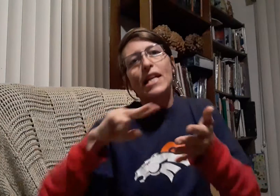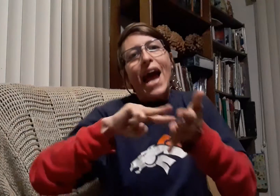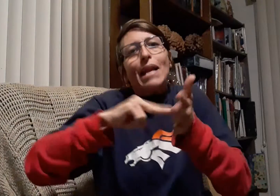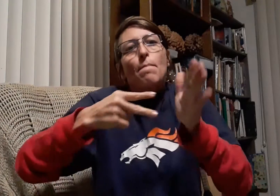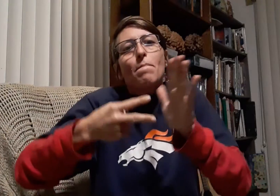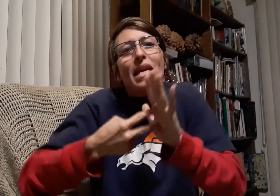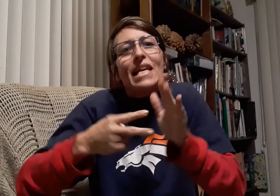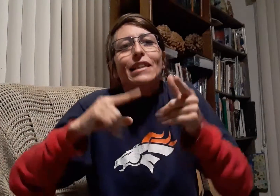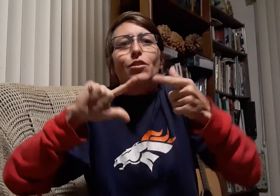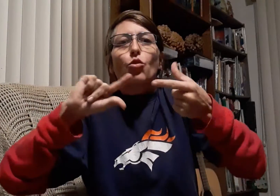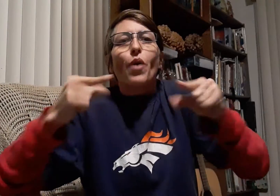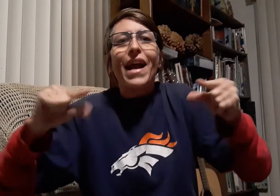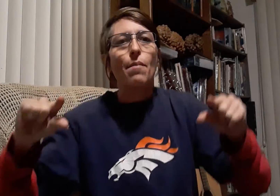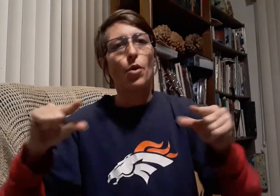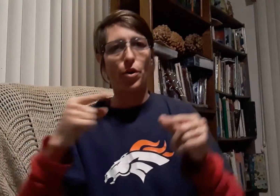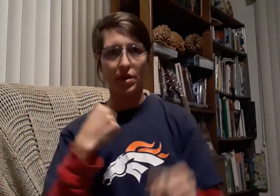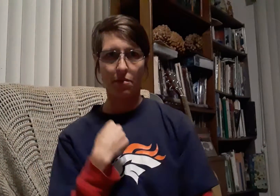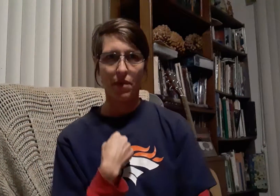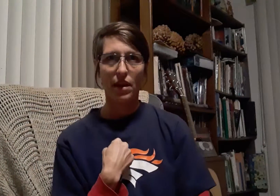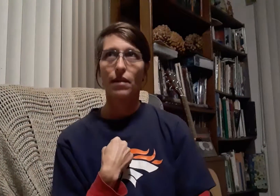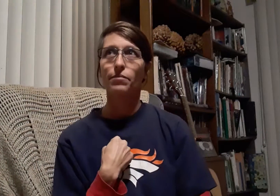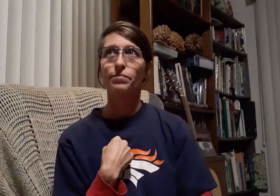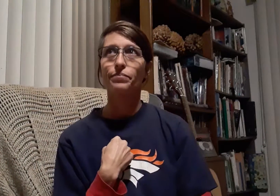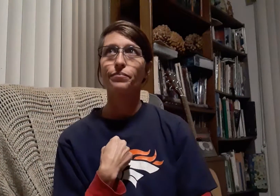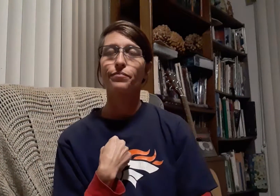and it means grammar to me.